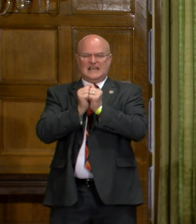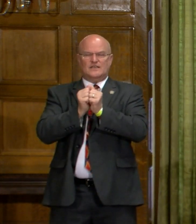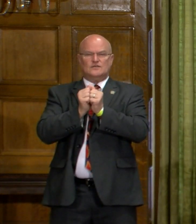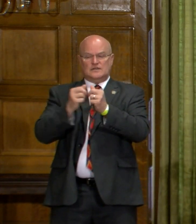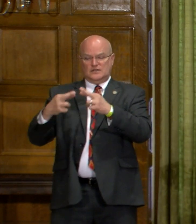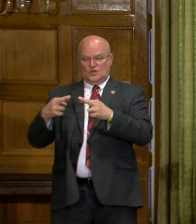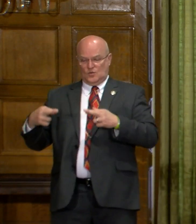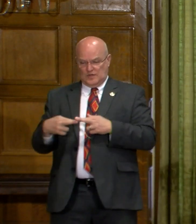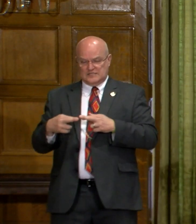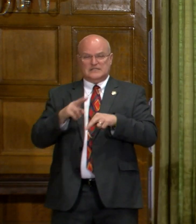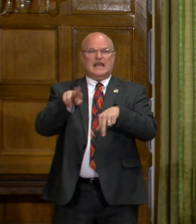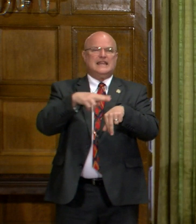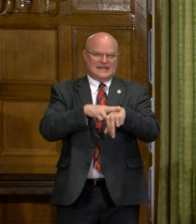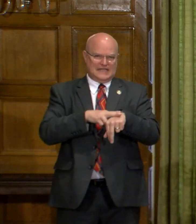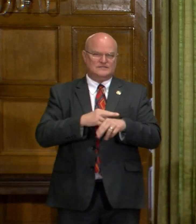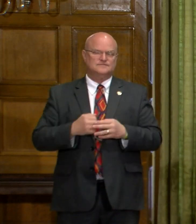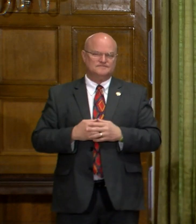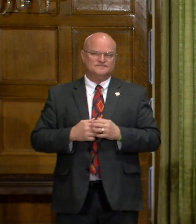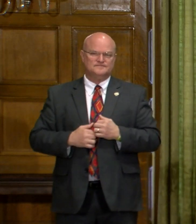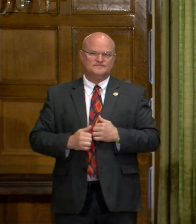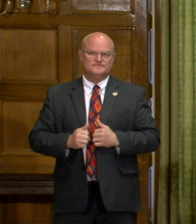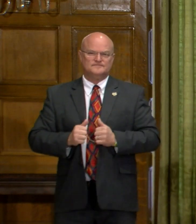region and as a nation.